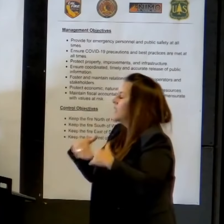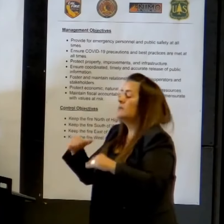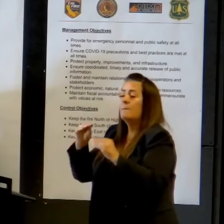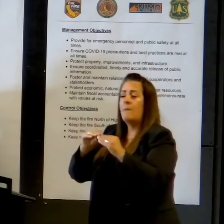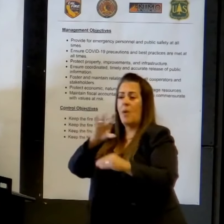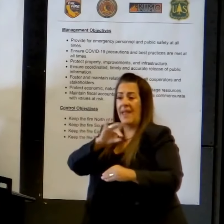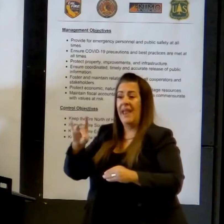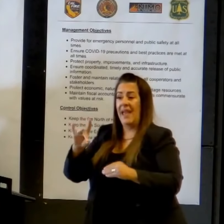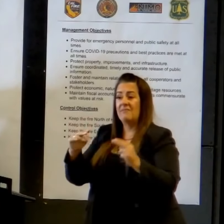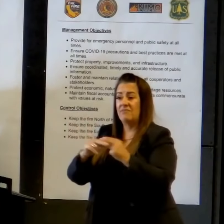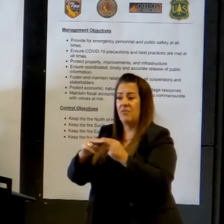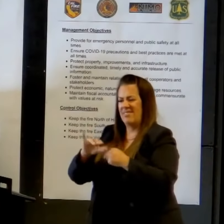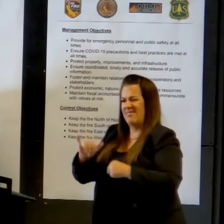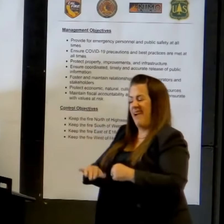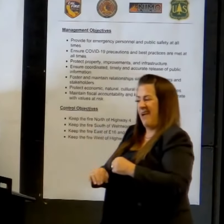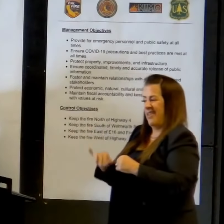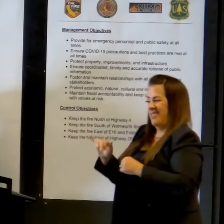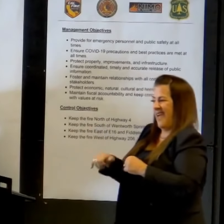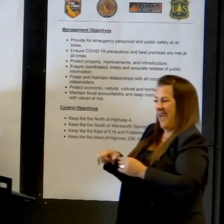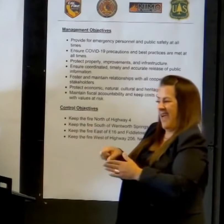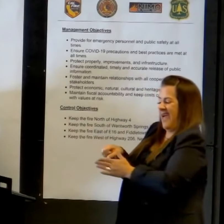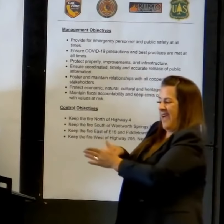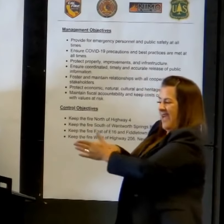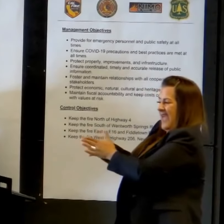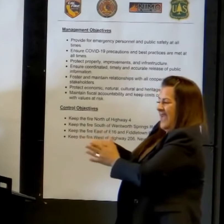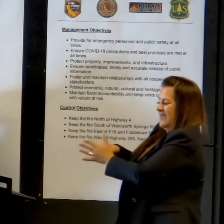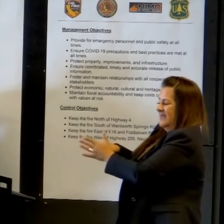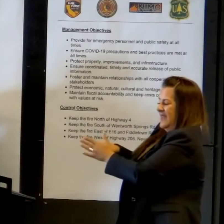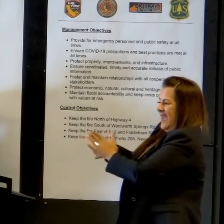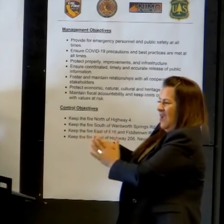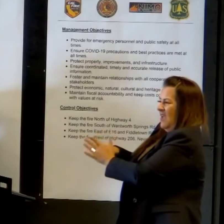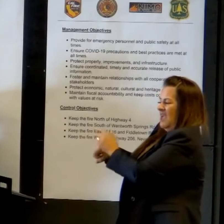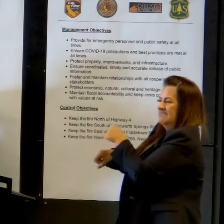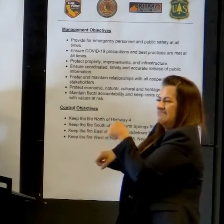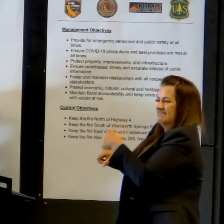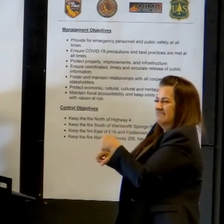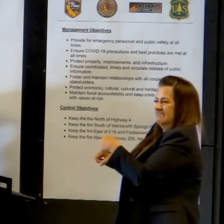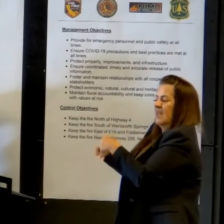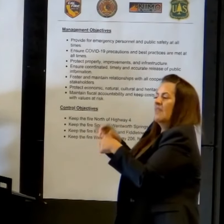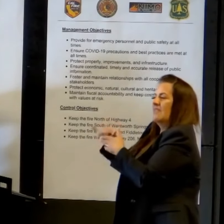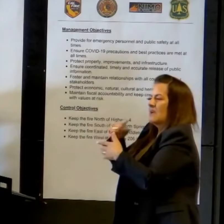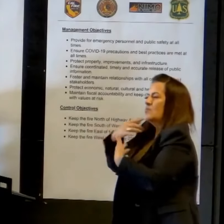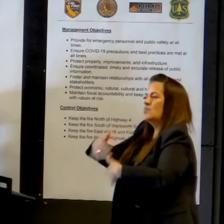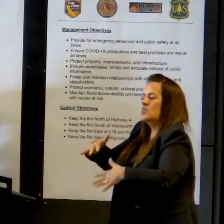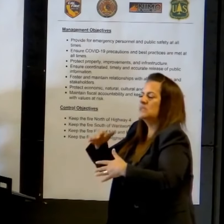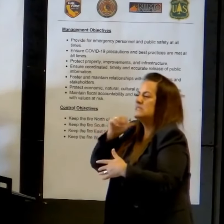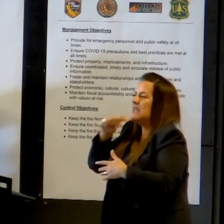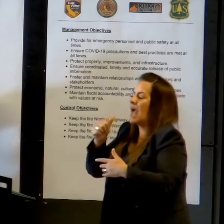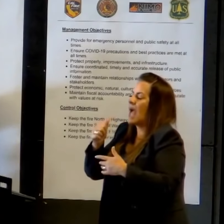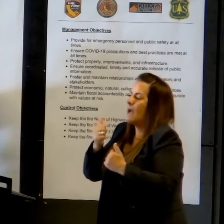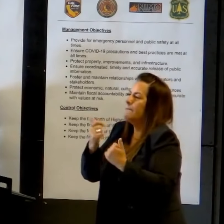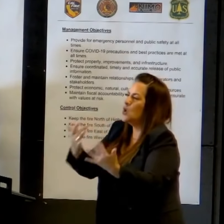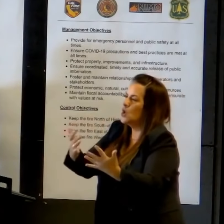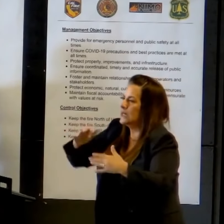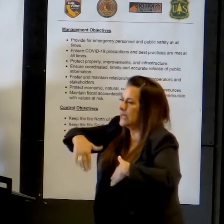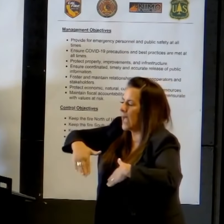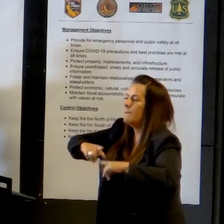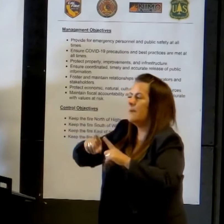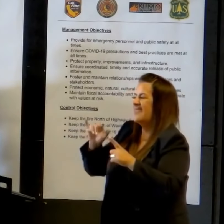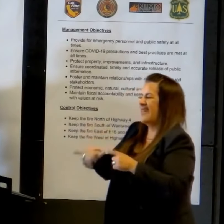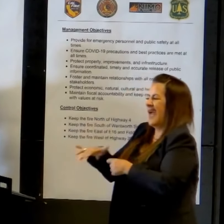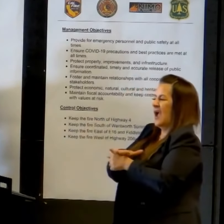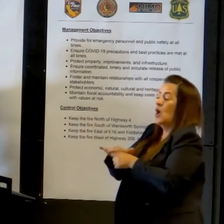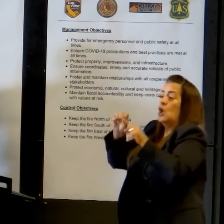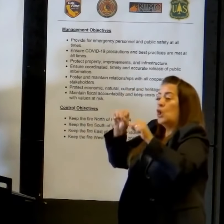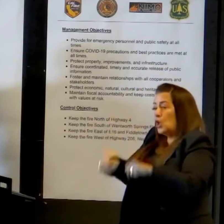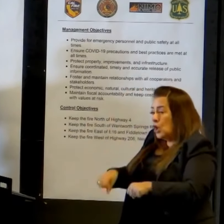corridor, all this is looking real good. We still have one little island down here that has not been burned out. And this is one of those